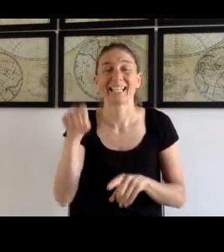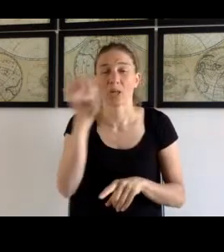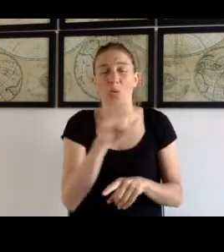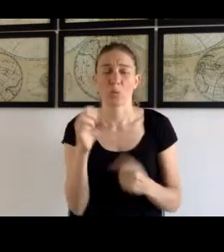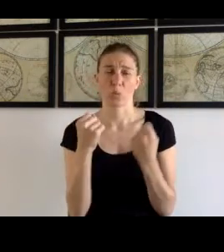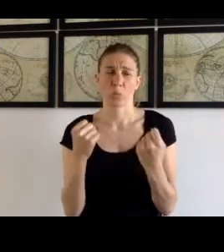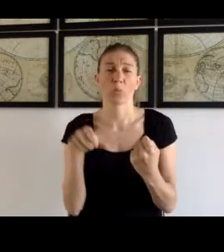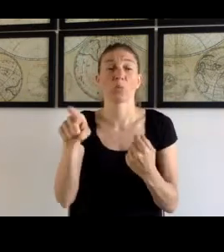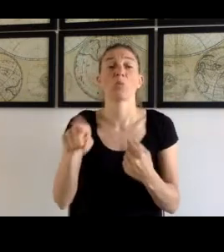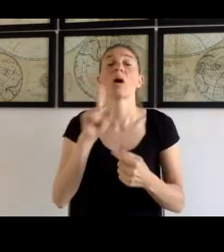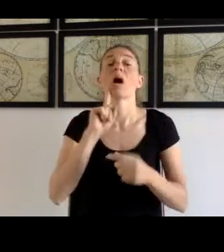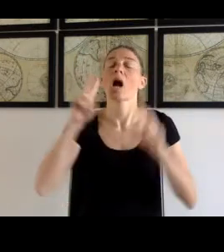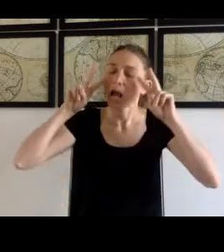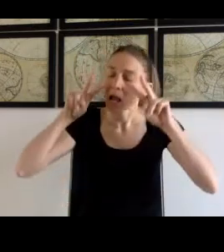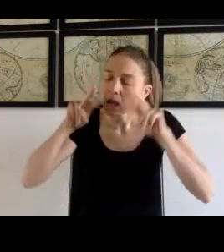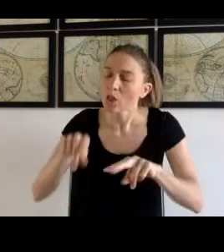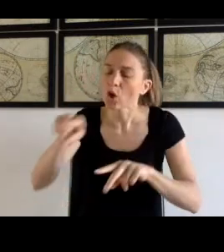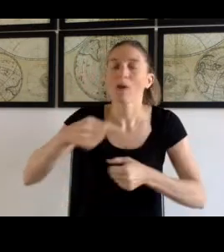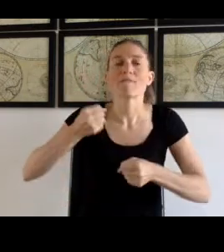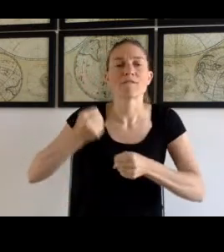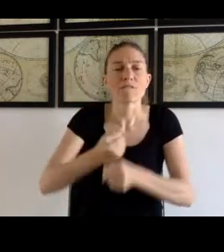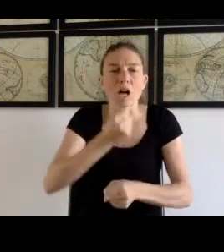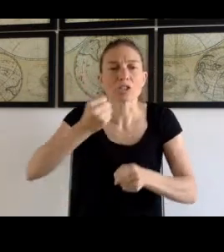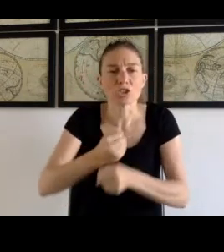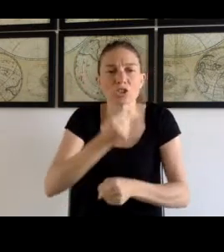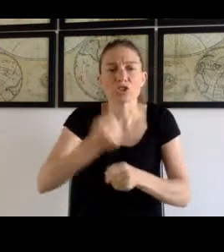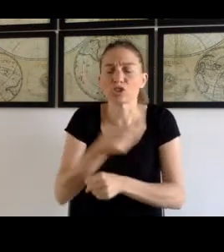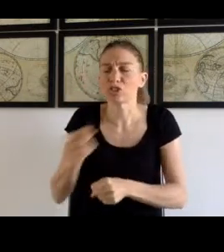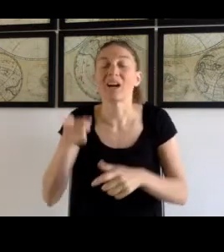one seeks to establish the functional